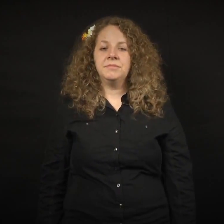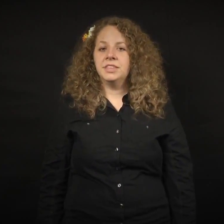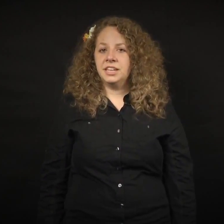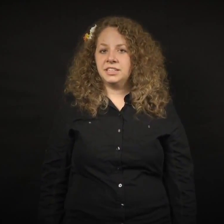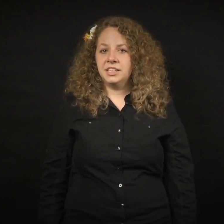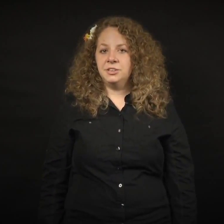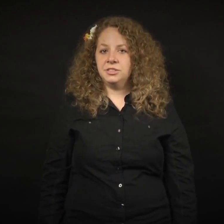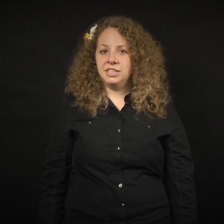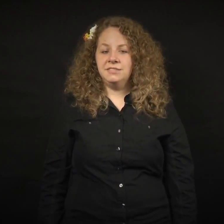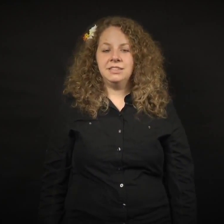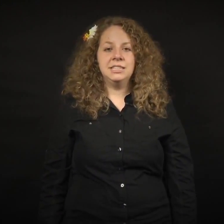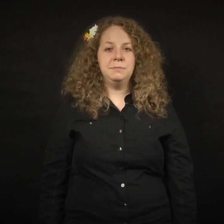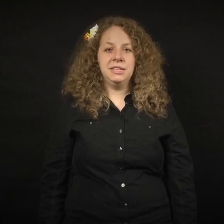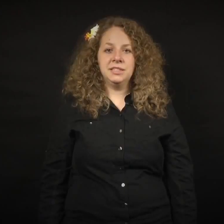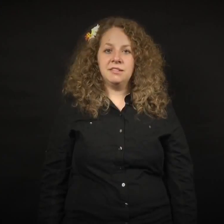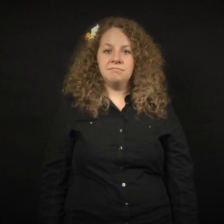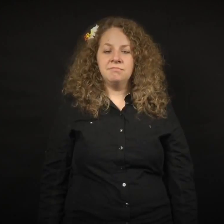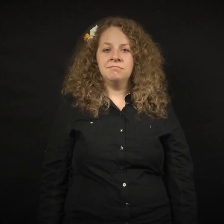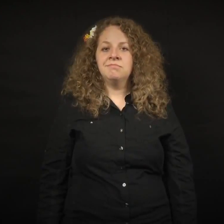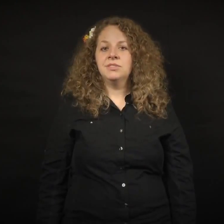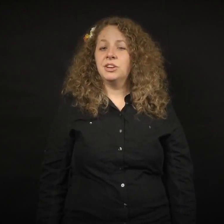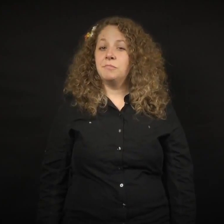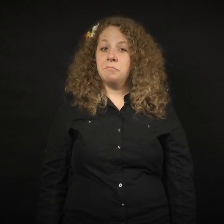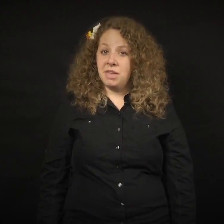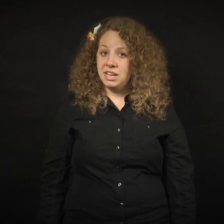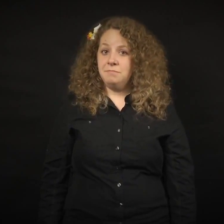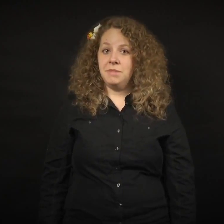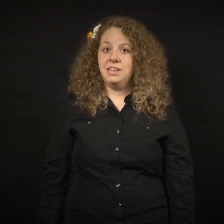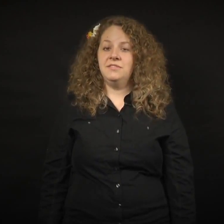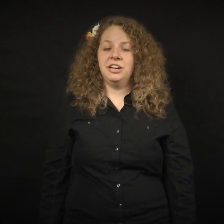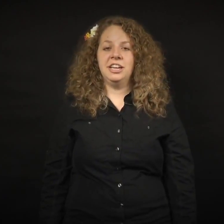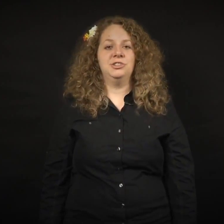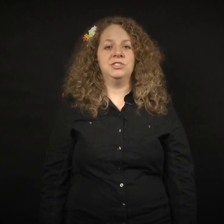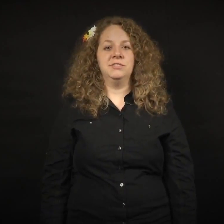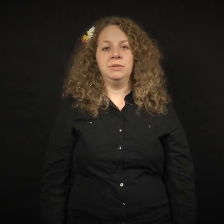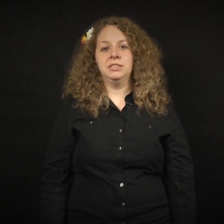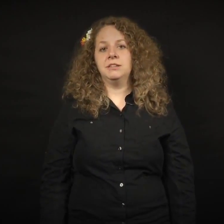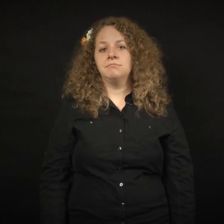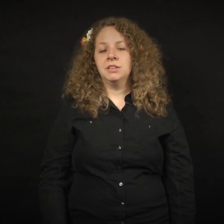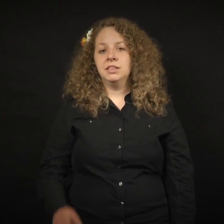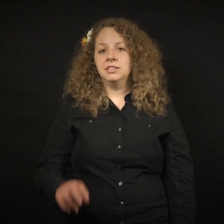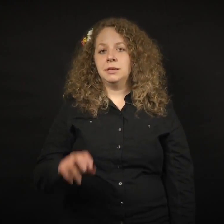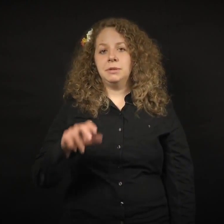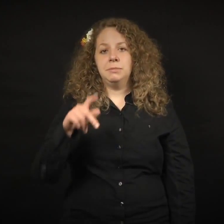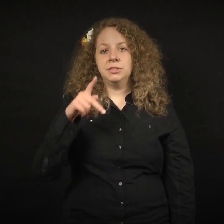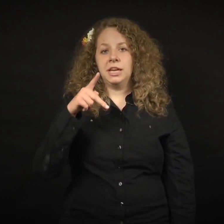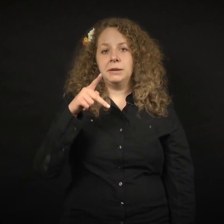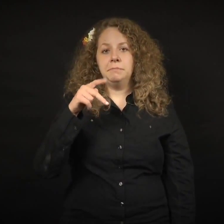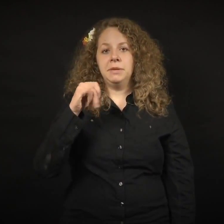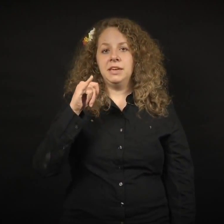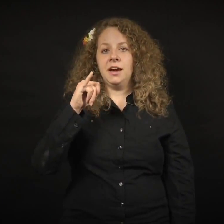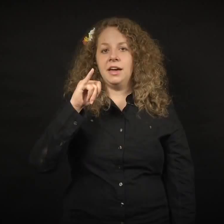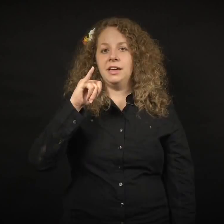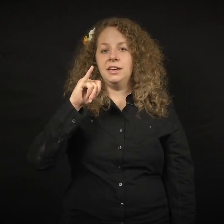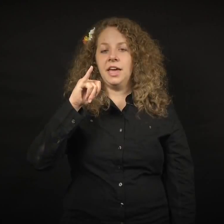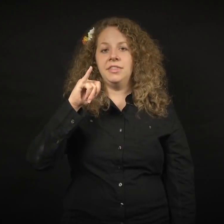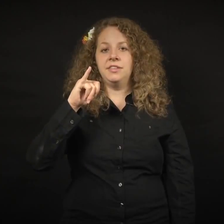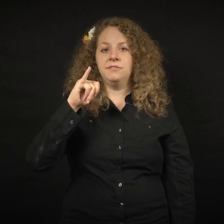The next sign you'll see is pizza. There are many, many variations of pizza. Some people sign P-I, and then for